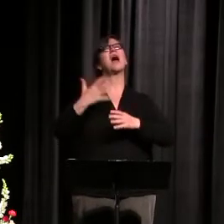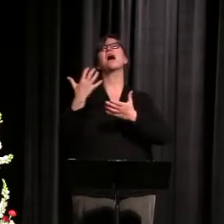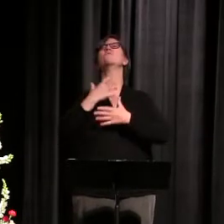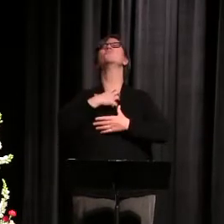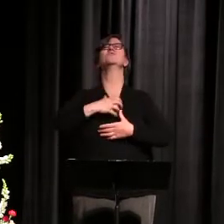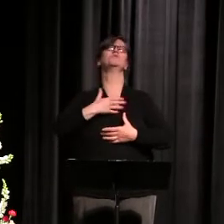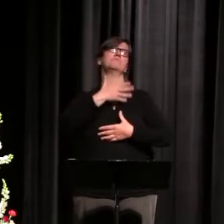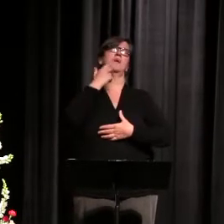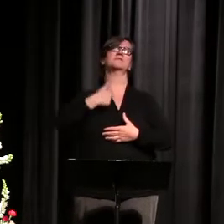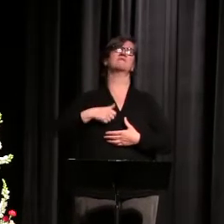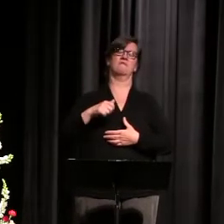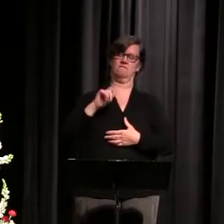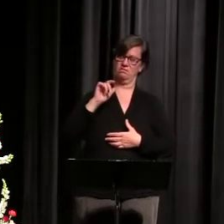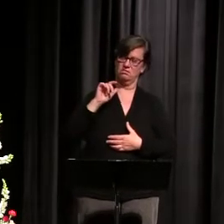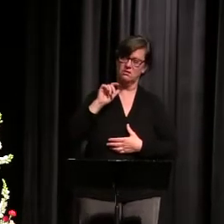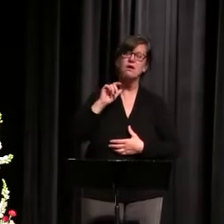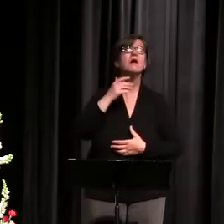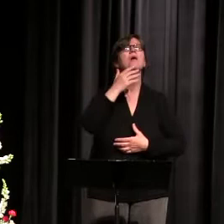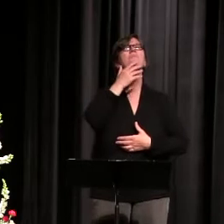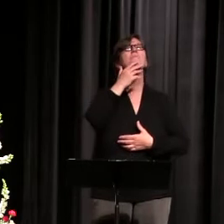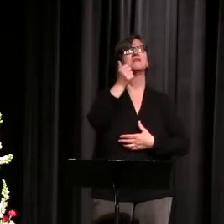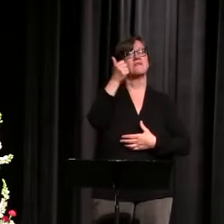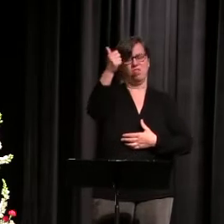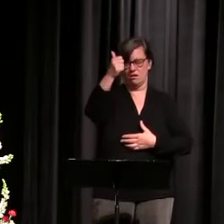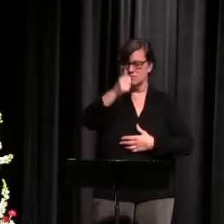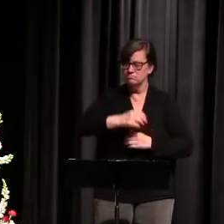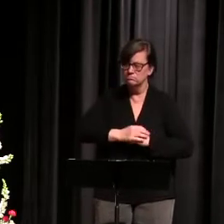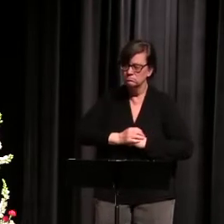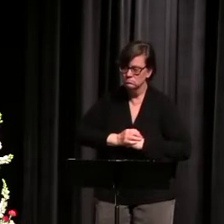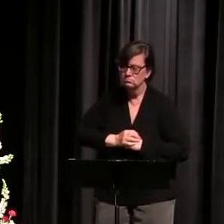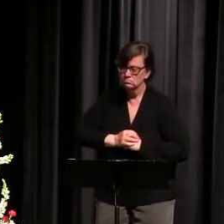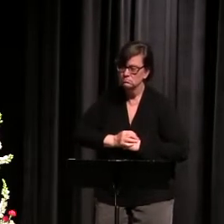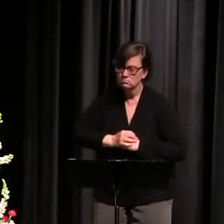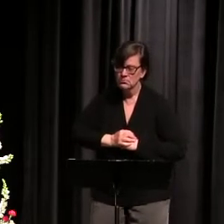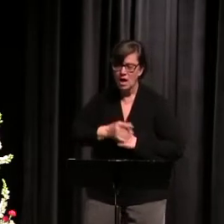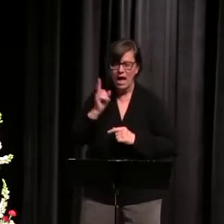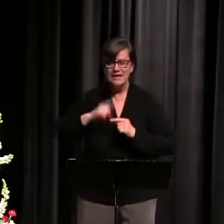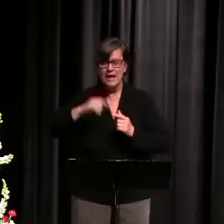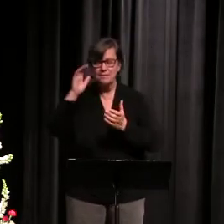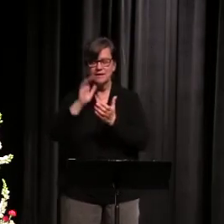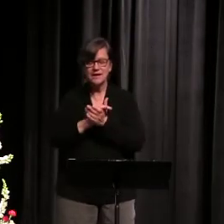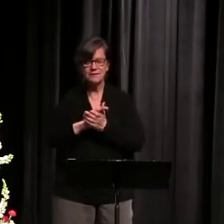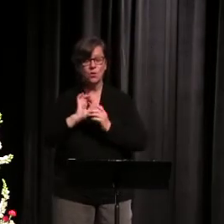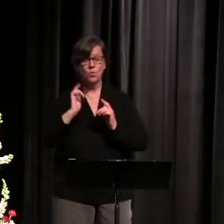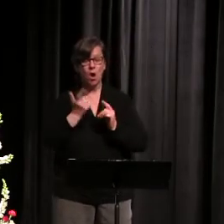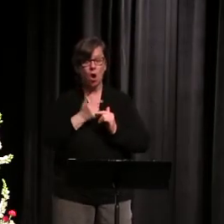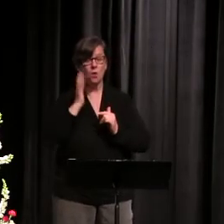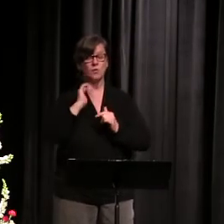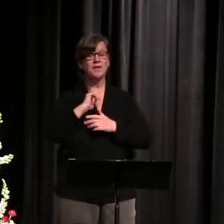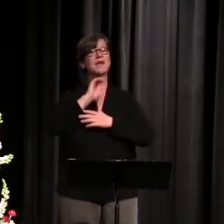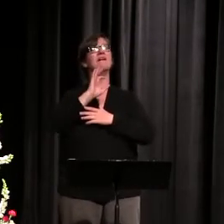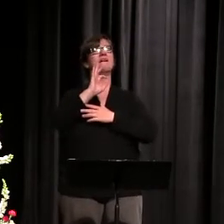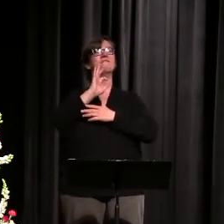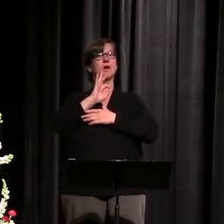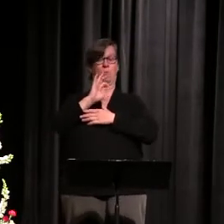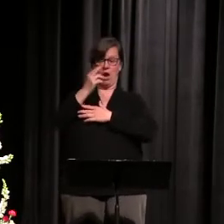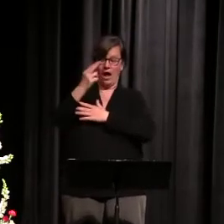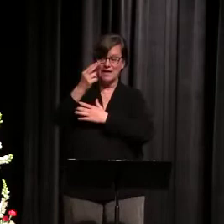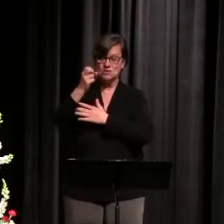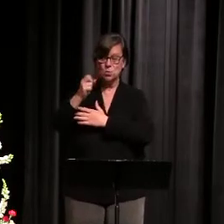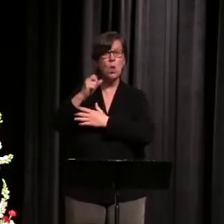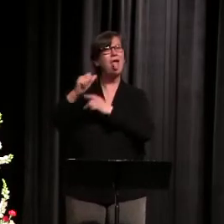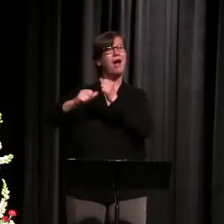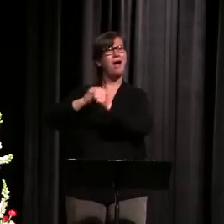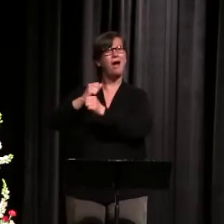believe that we will all be Fairport High School alumni by the end of this ceremony. I can't wait to see the amazing things you'll all accomplish. I love you all very much,